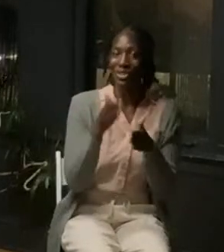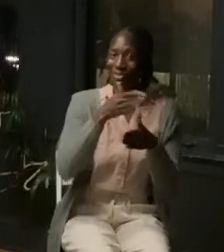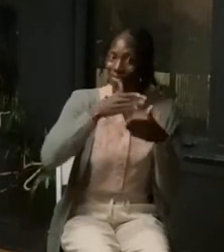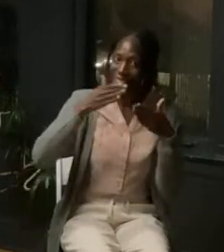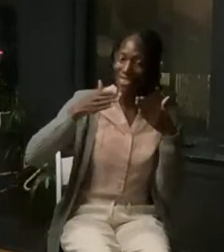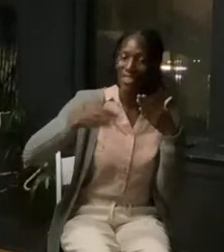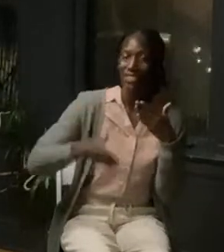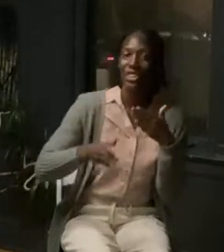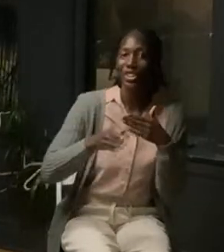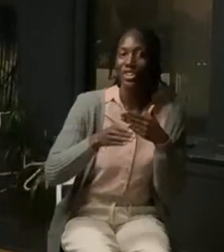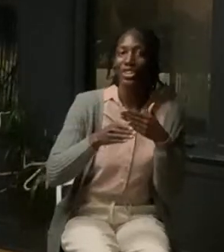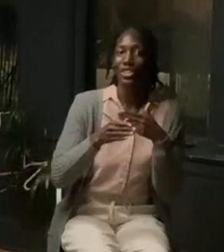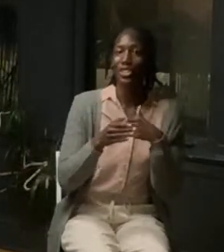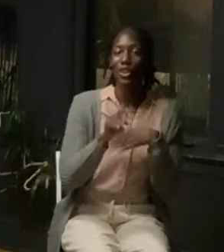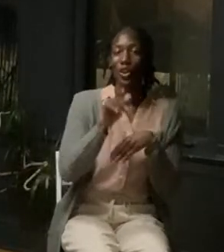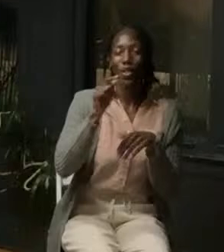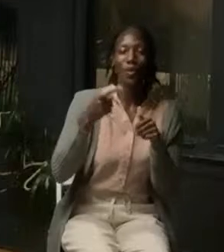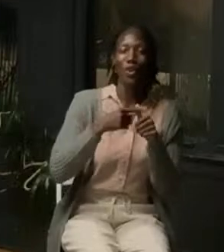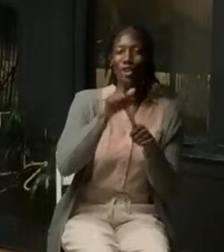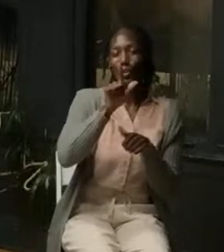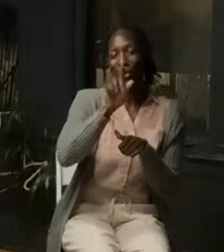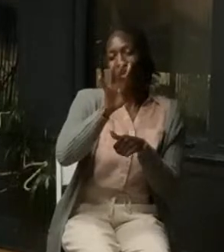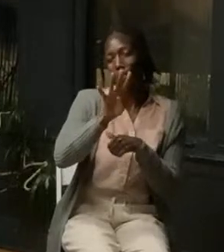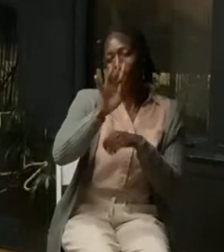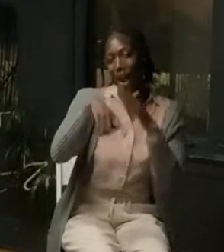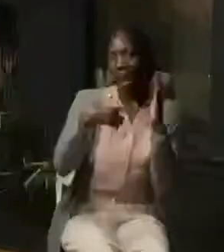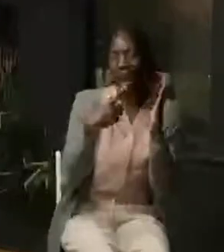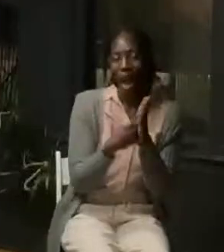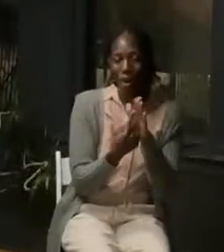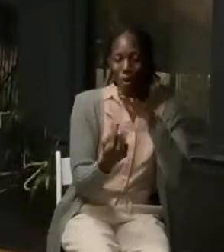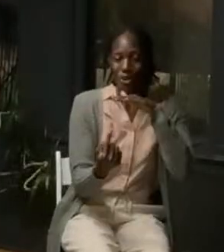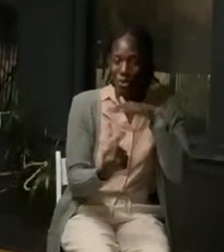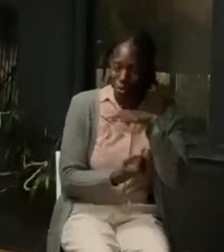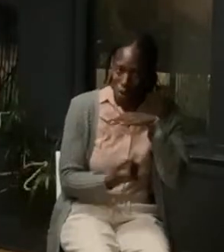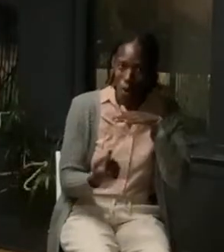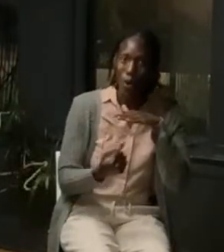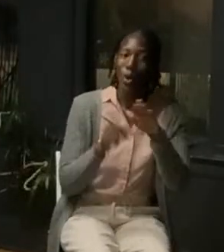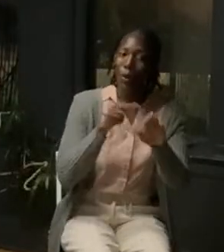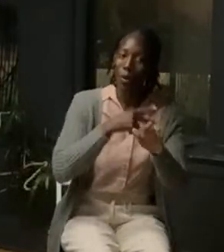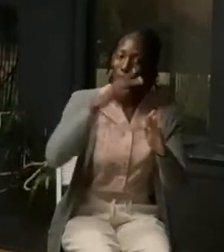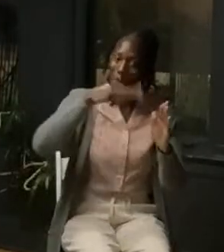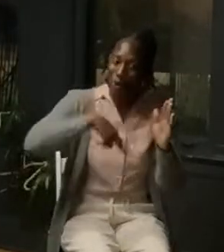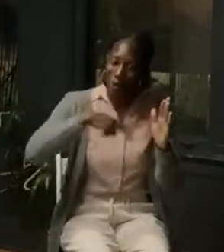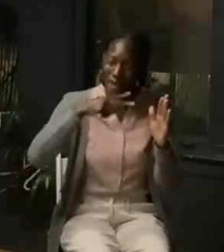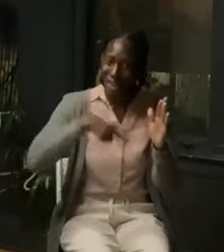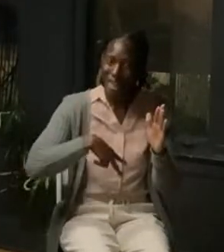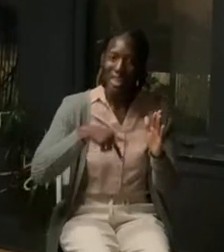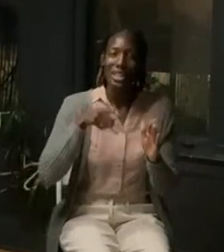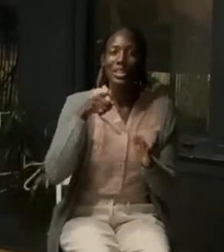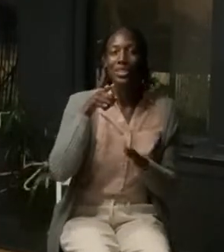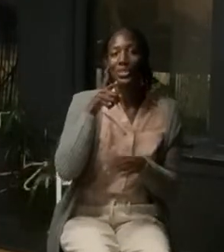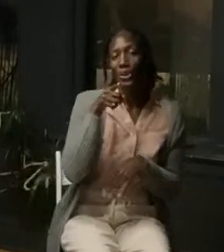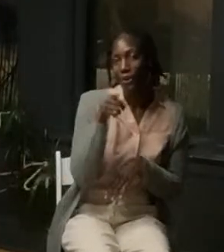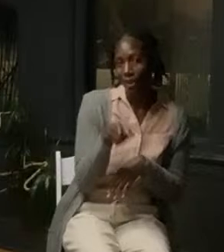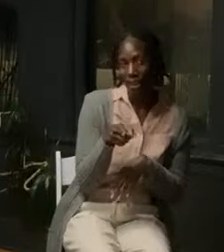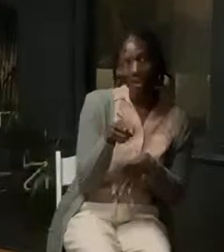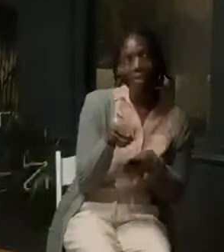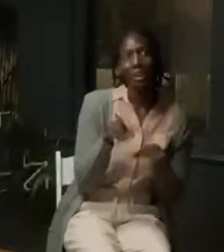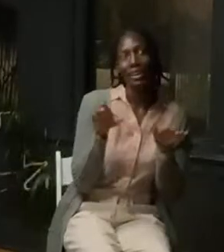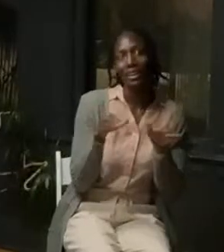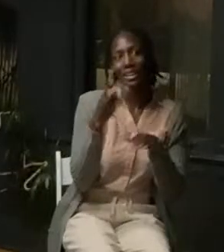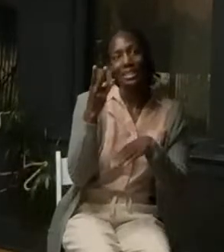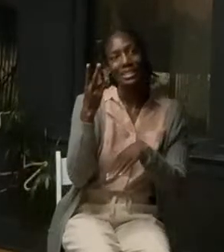solo poetry reading. A feat he bested 7 more times without repeating a single poem.